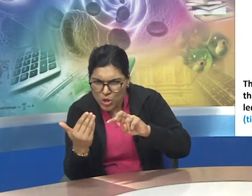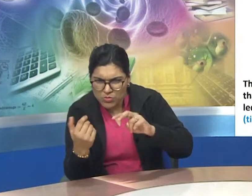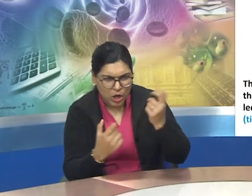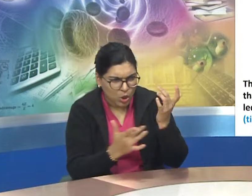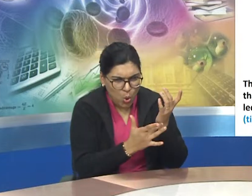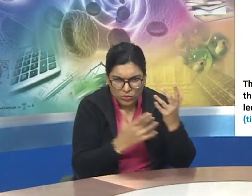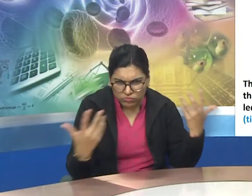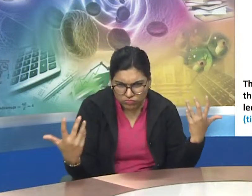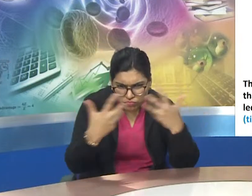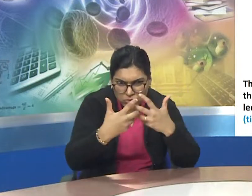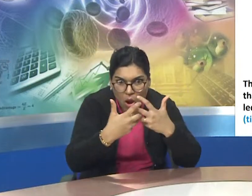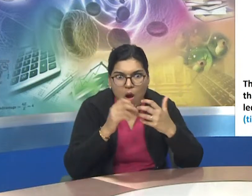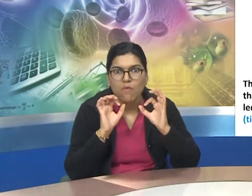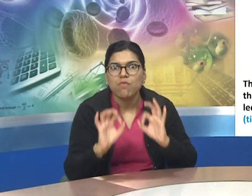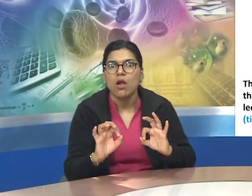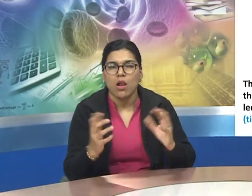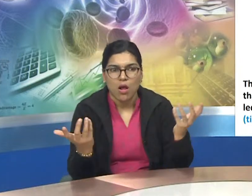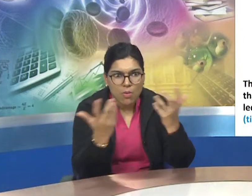water, and even the biogas.